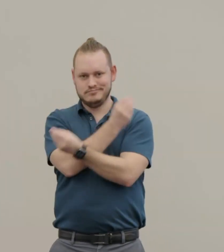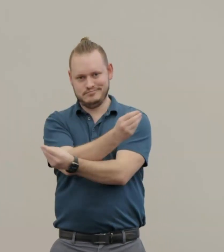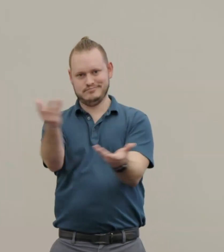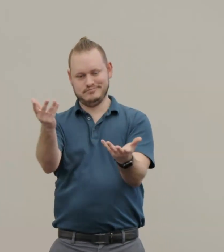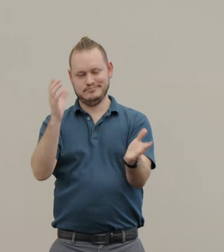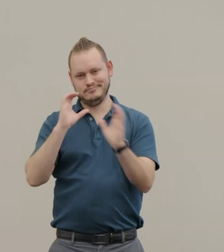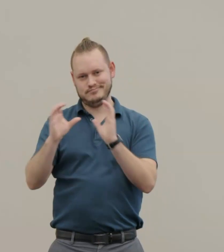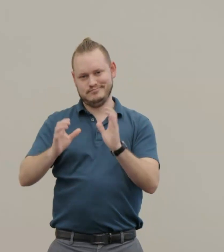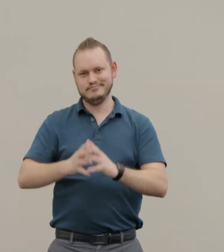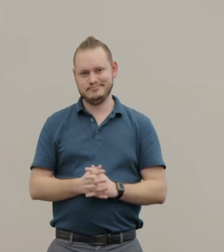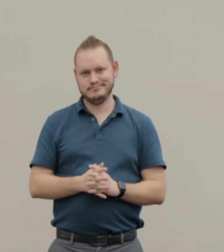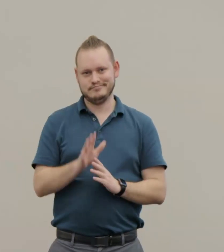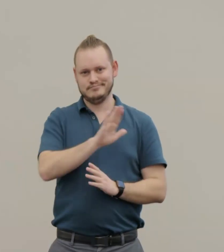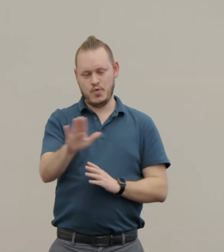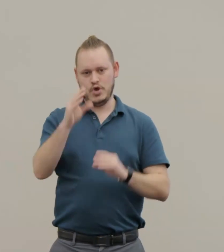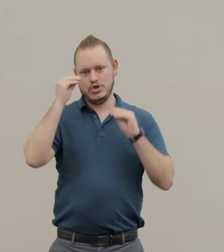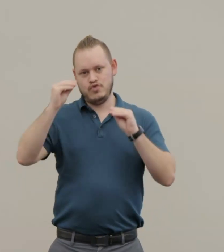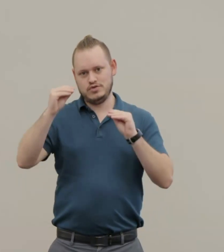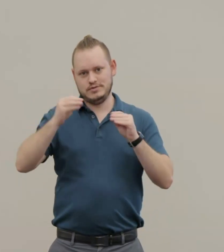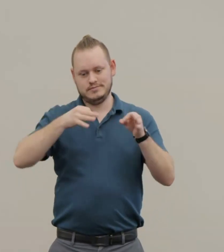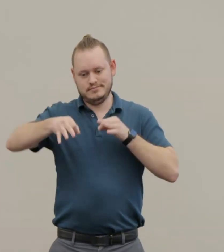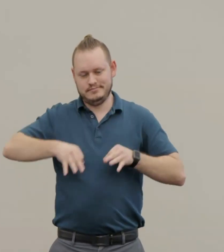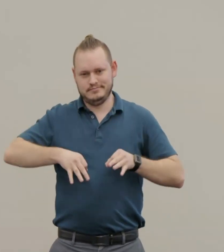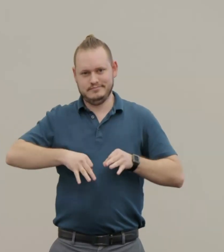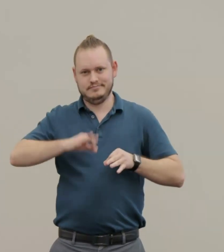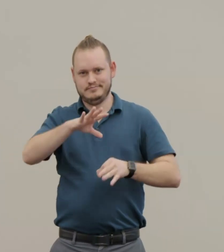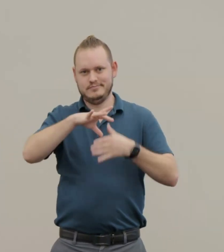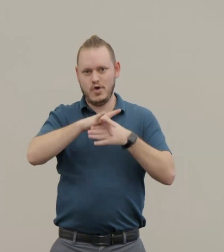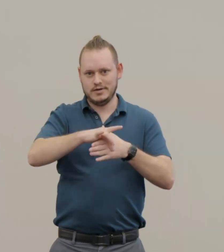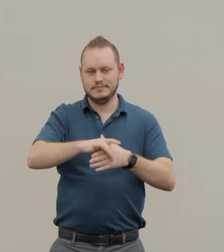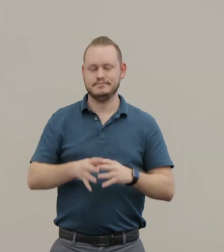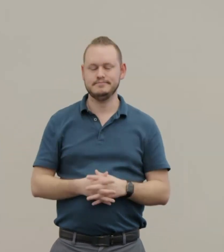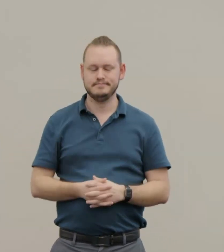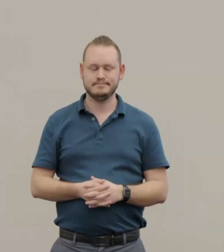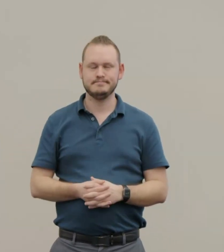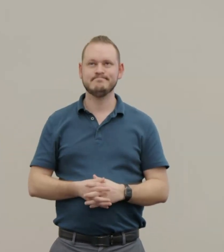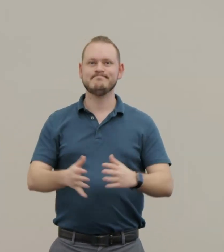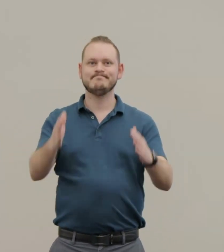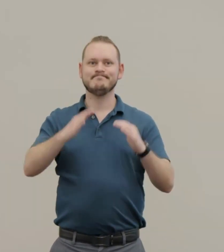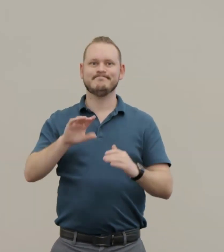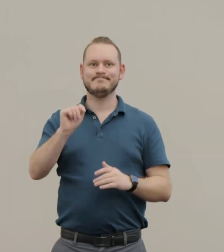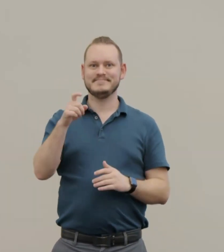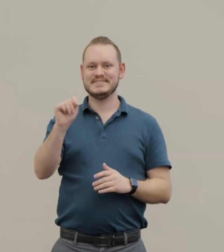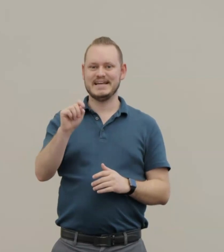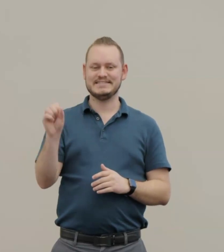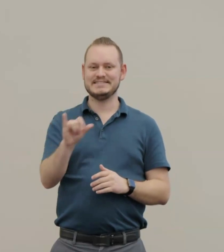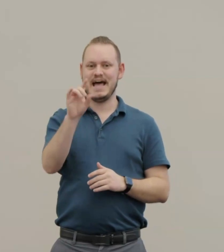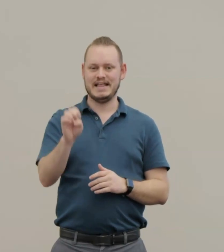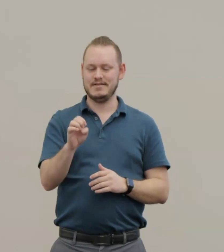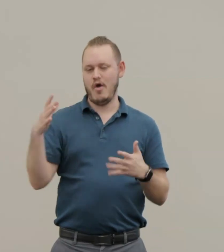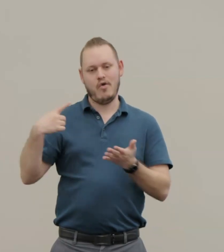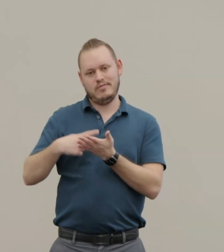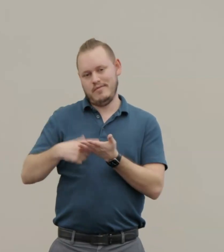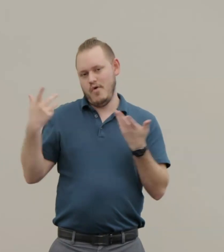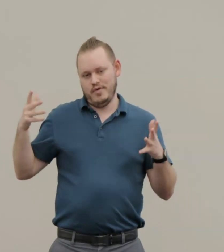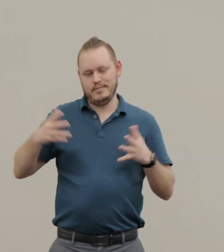communicating your instructions or your content in general. And then text styling, already hit